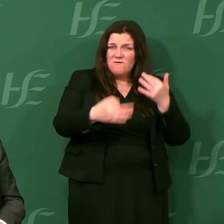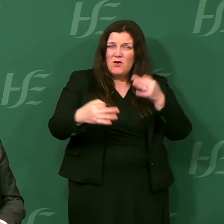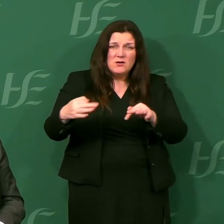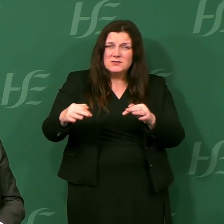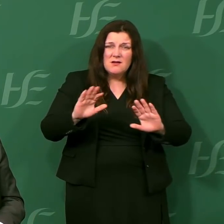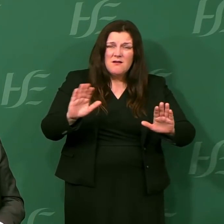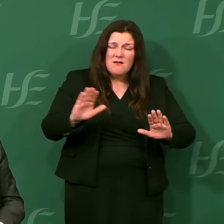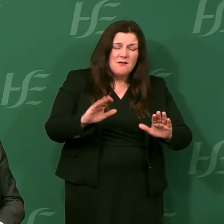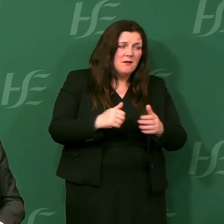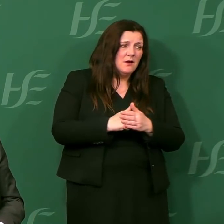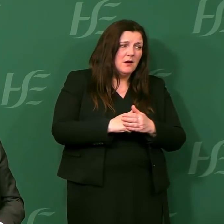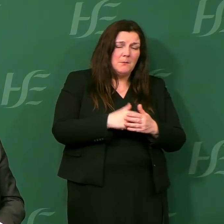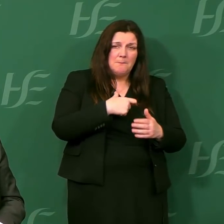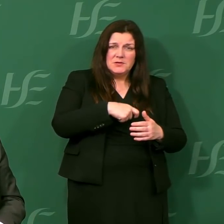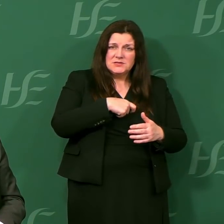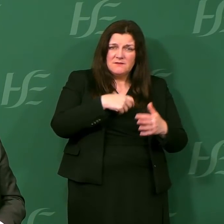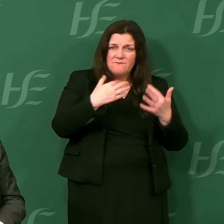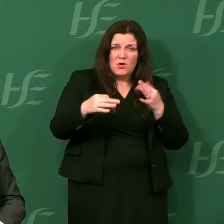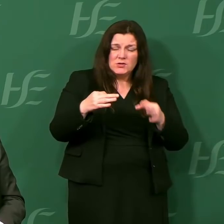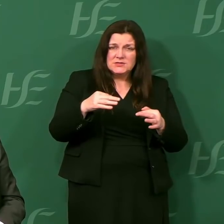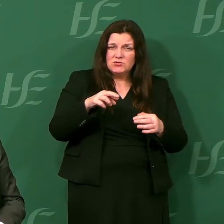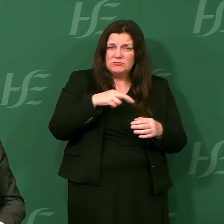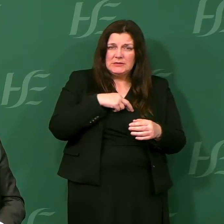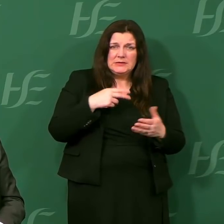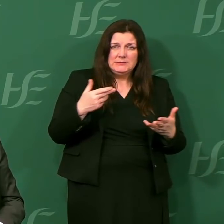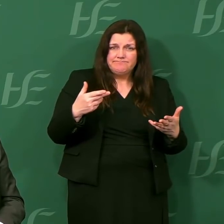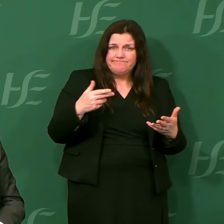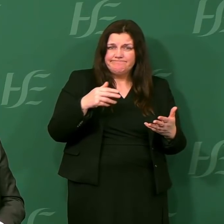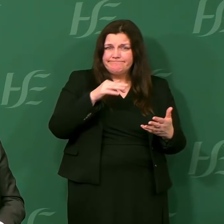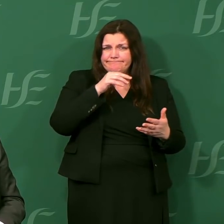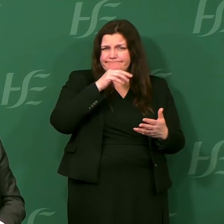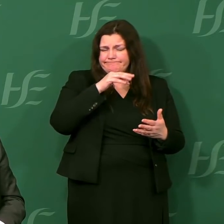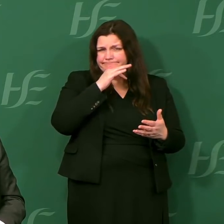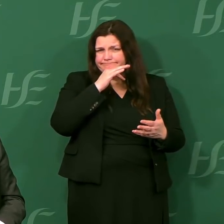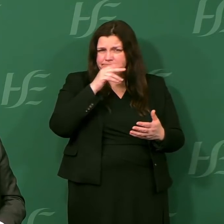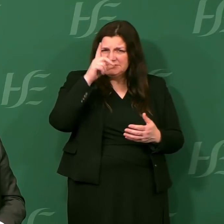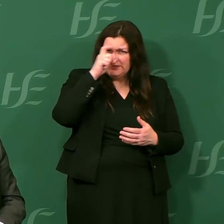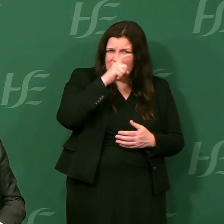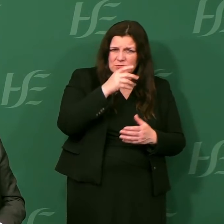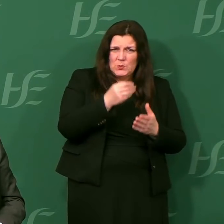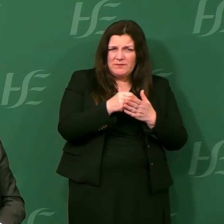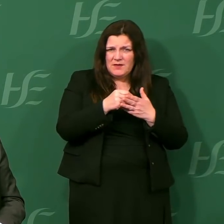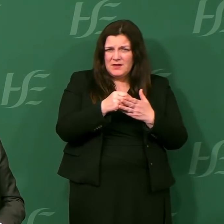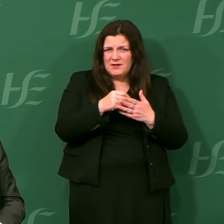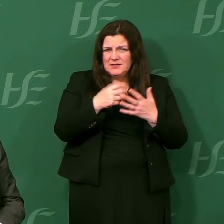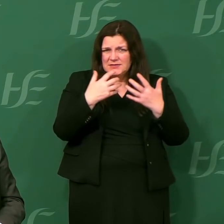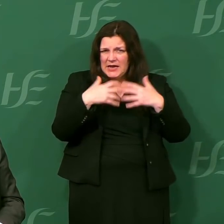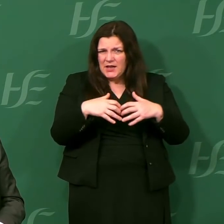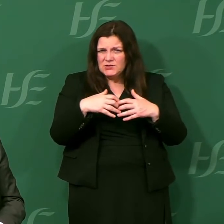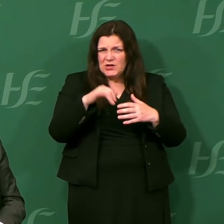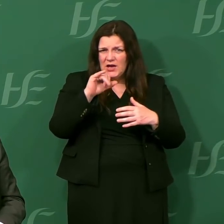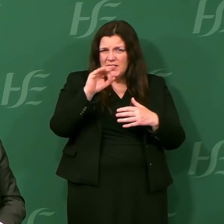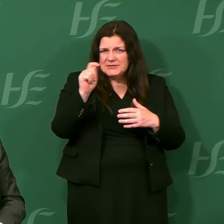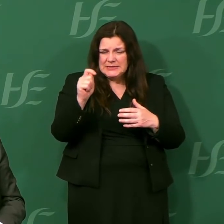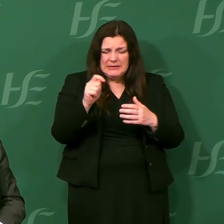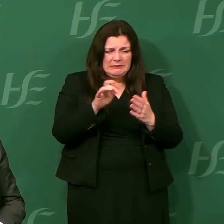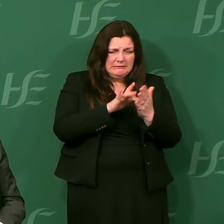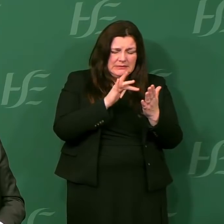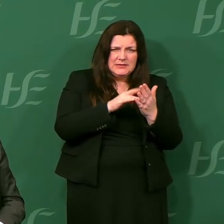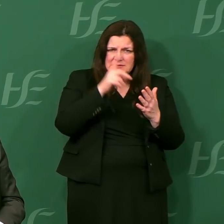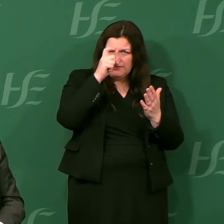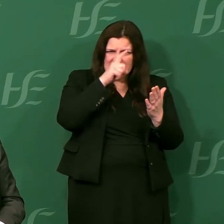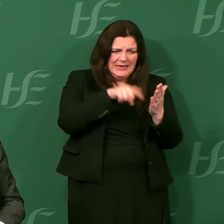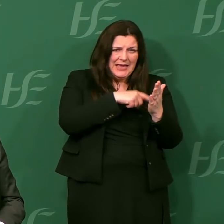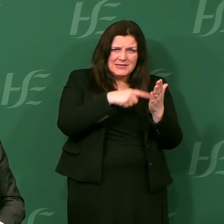fault, any person's fault? It's that certainly there's been difficulties in the ITN, certainly. Some people did have difficulty cancelling